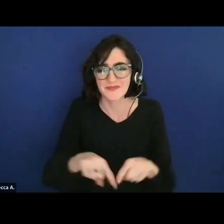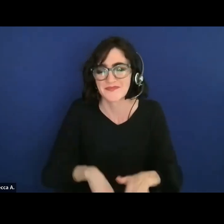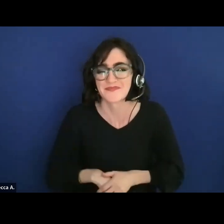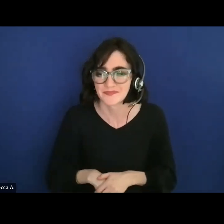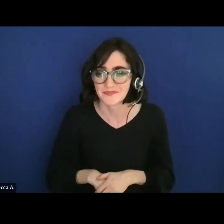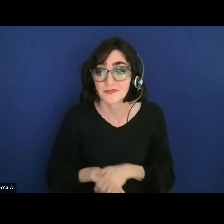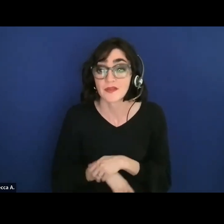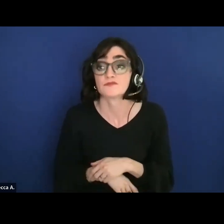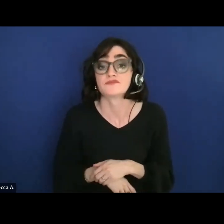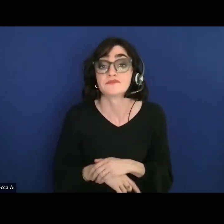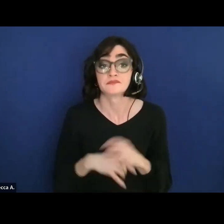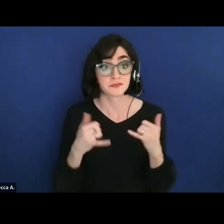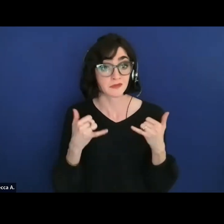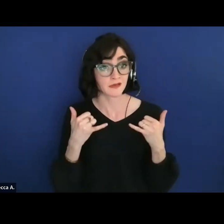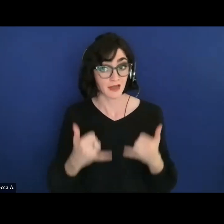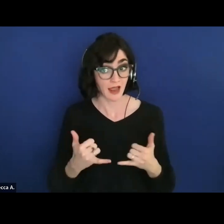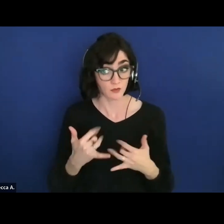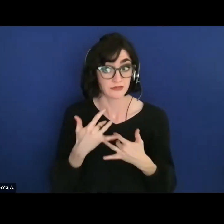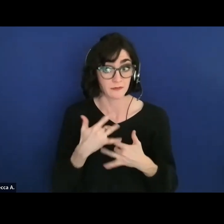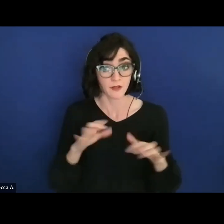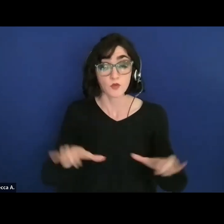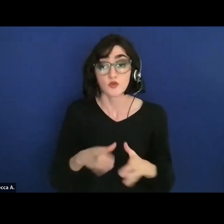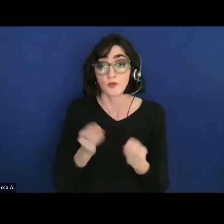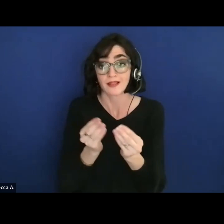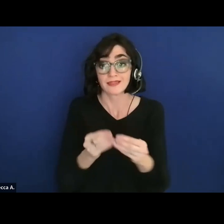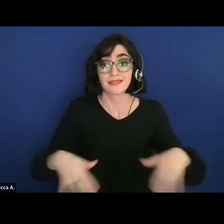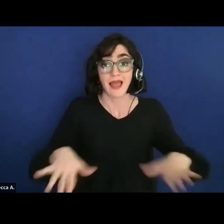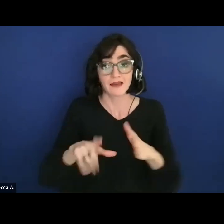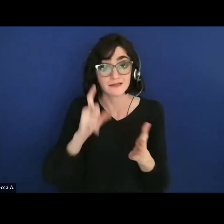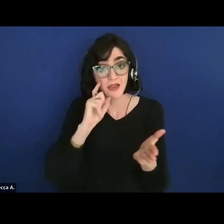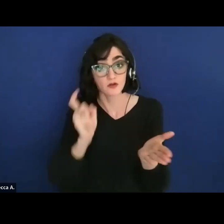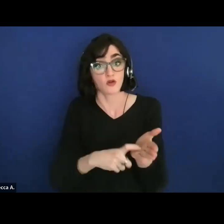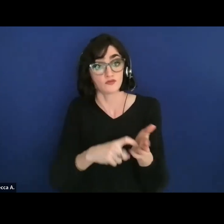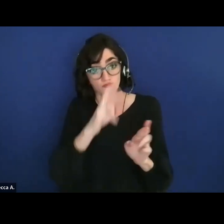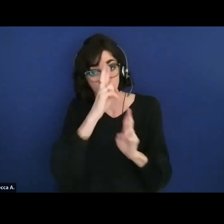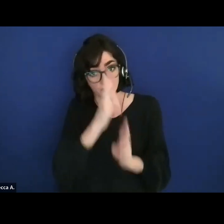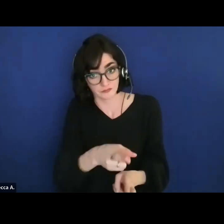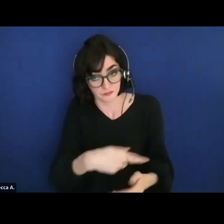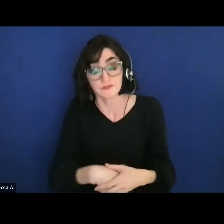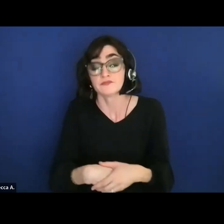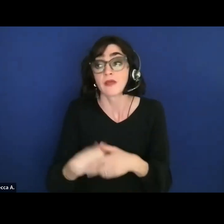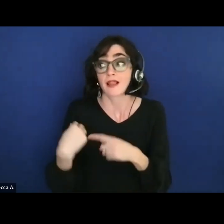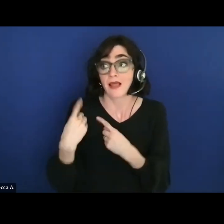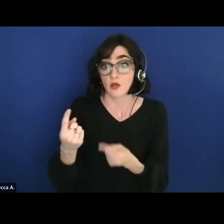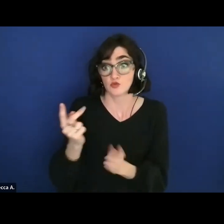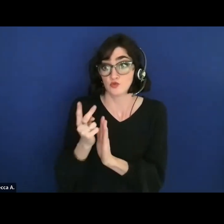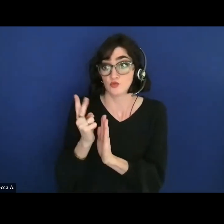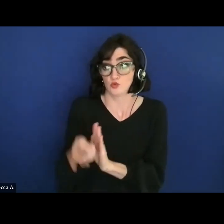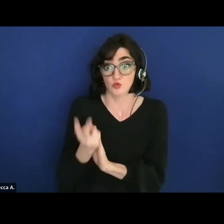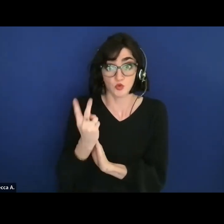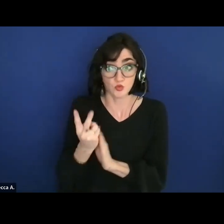Now is usually the point when we do a land acknowledgement, and at the last two meetings, we've used this time to